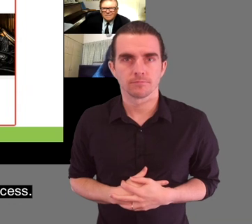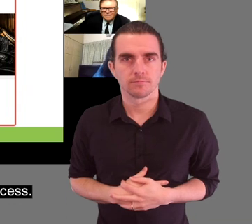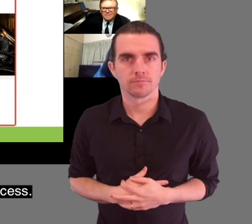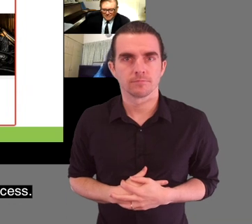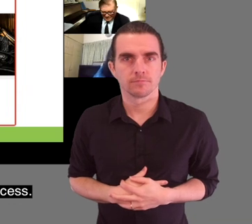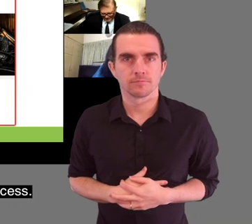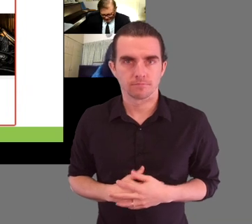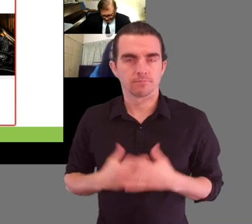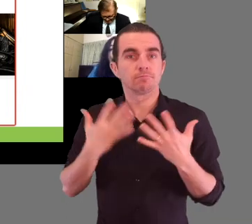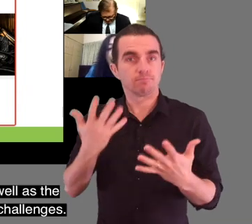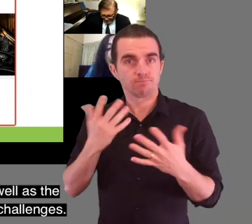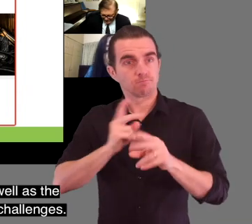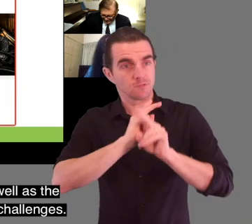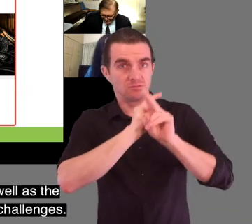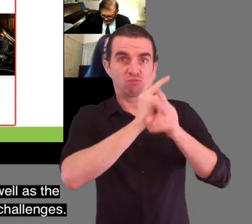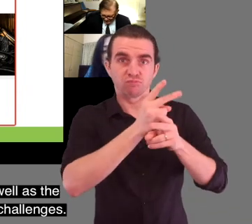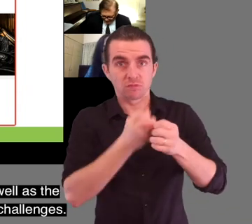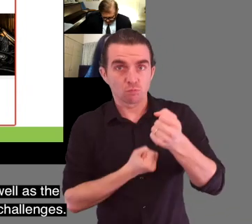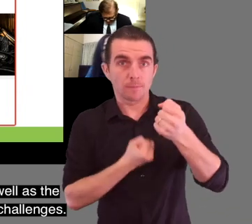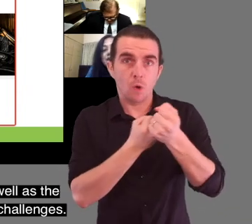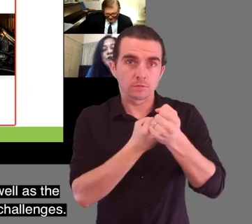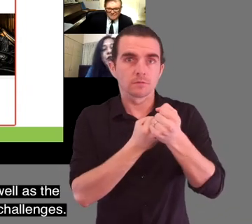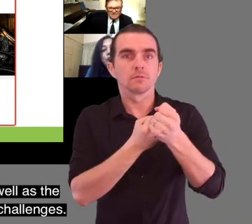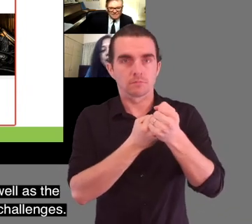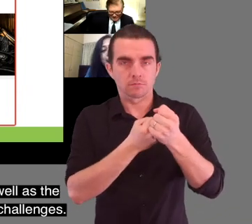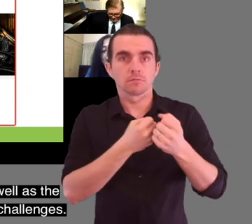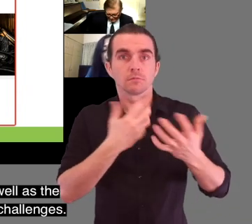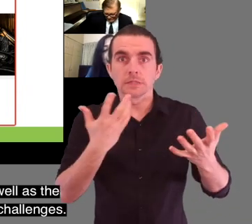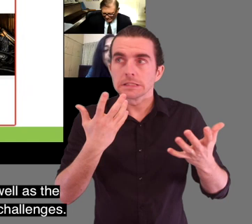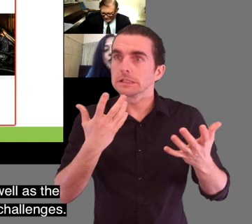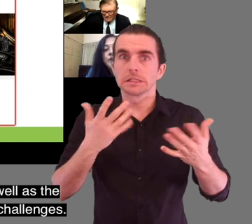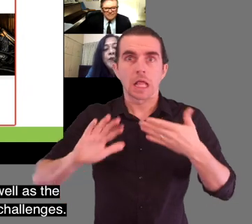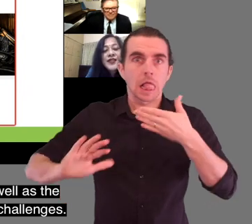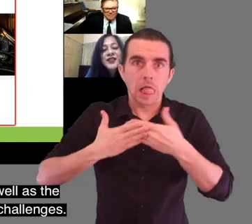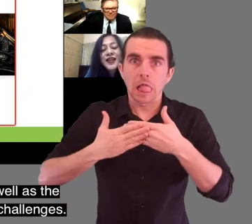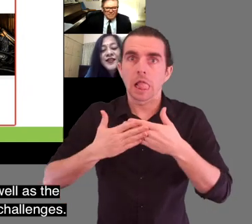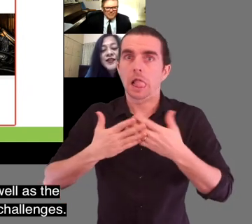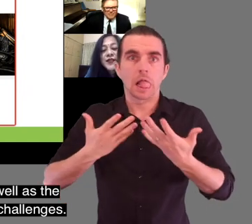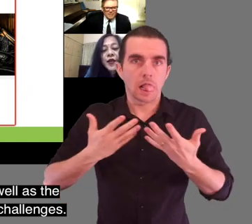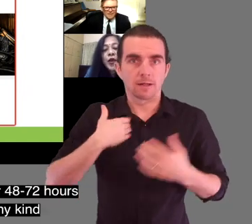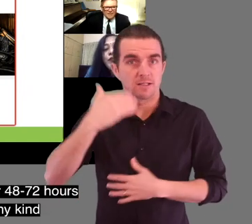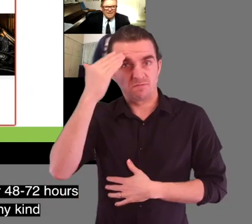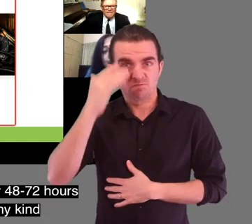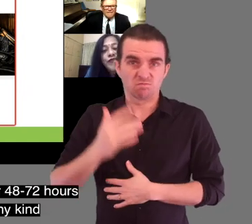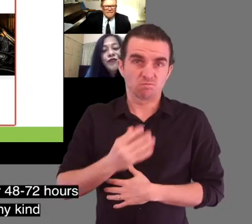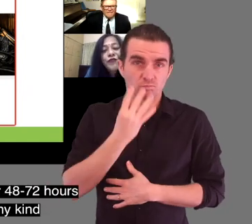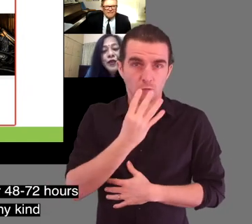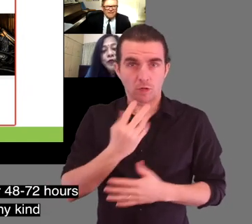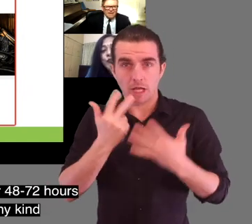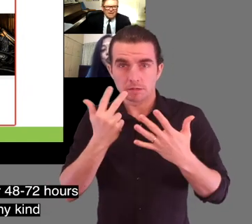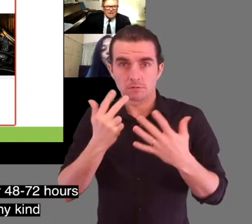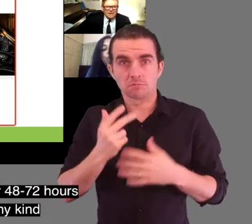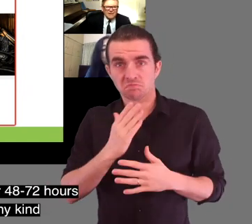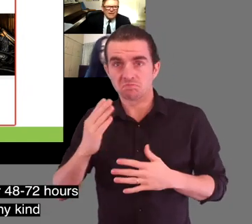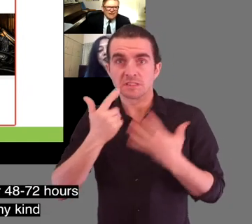please. In care and support, the lockdown brought major challenges. We know of